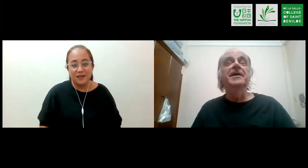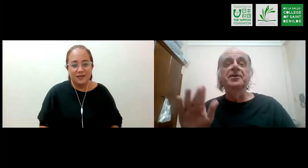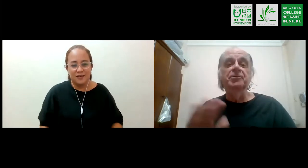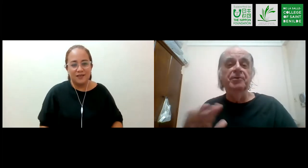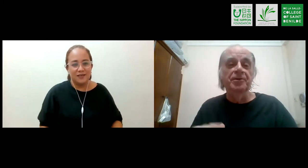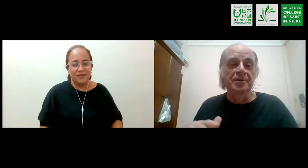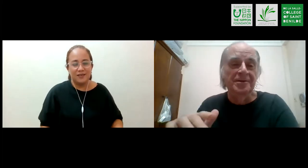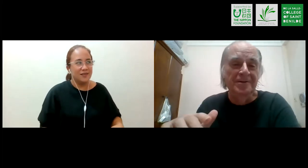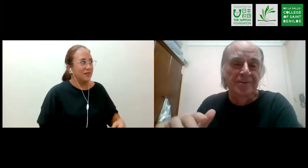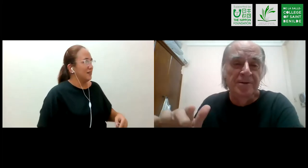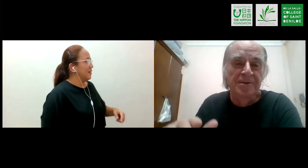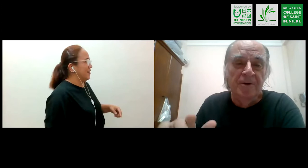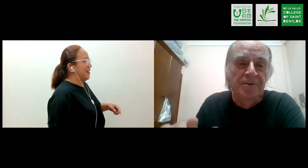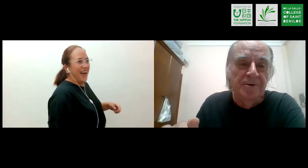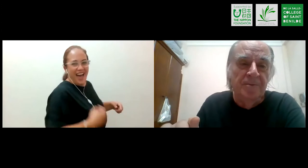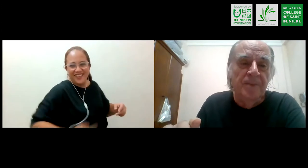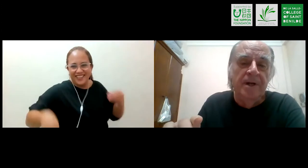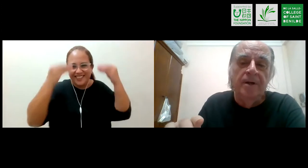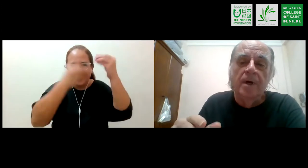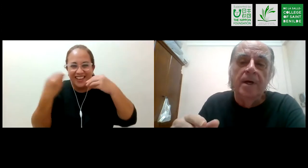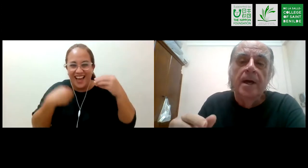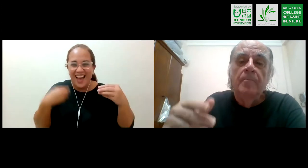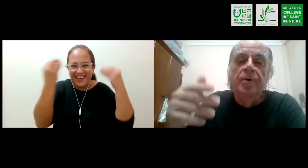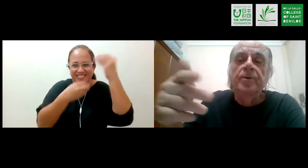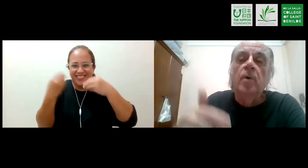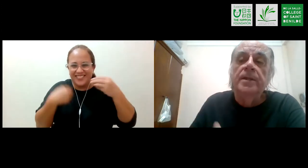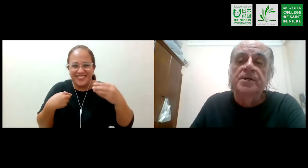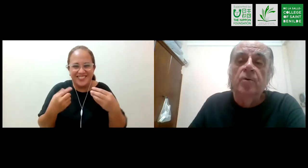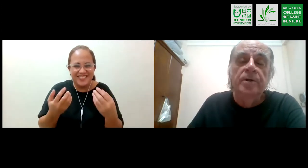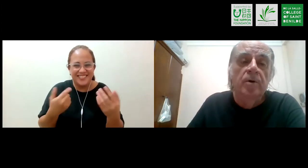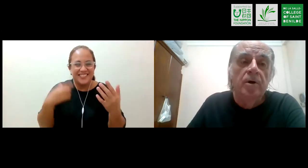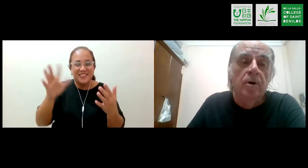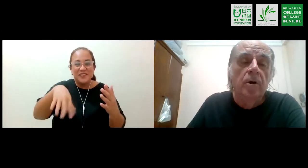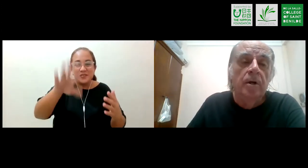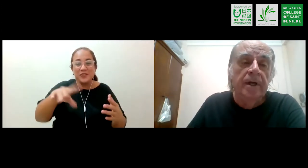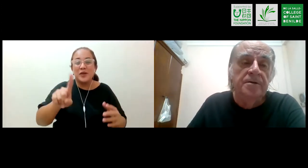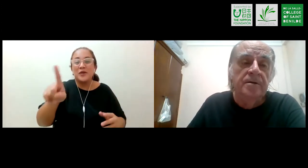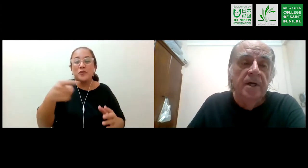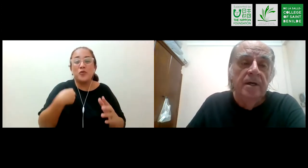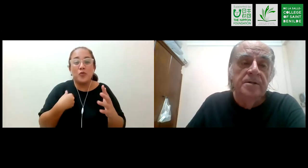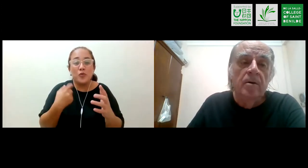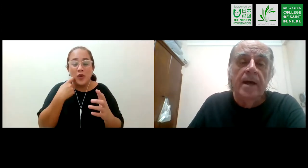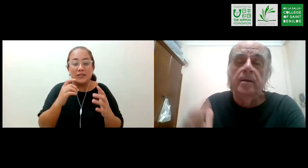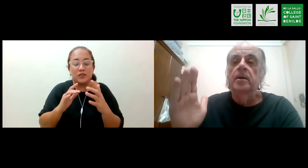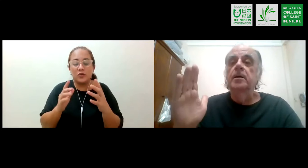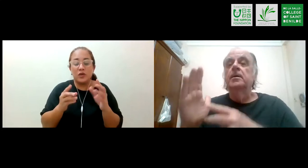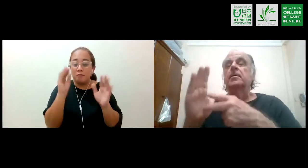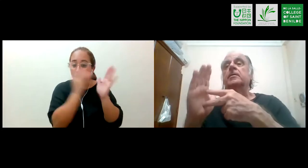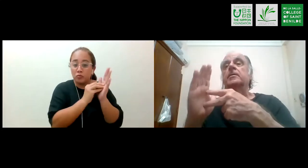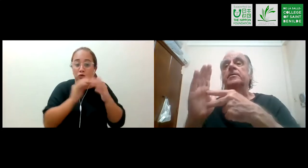well, I can't do it with this on Zoom. But anyway, put the one that's going to occur earliest. So